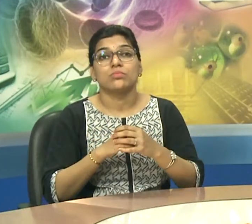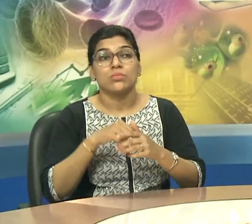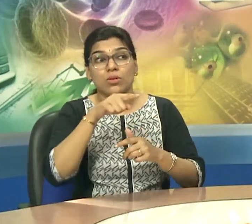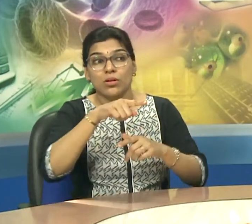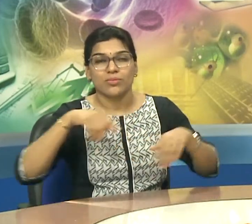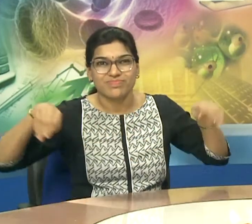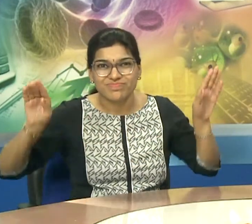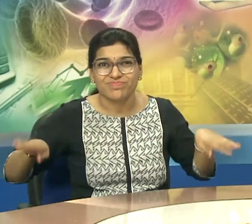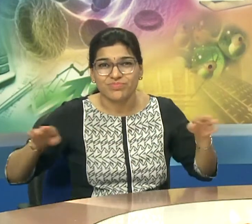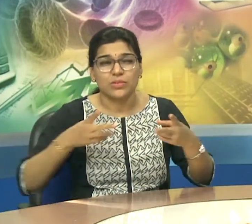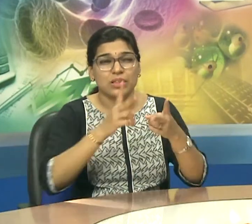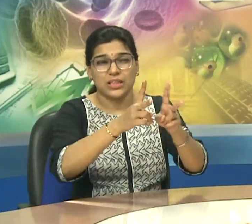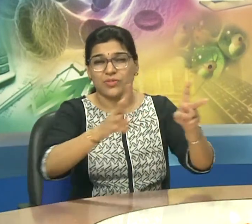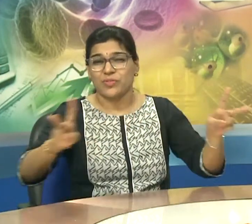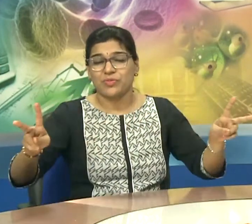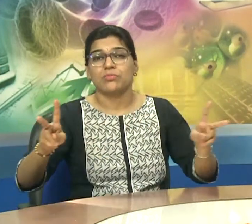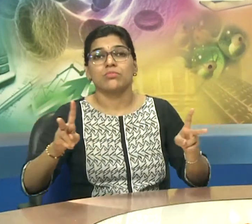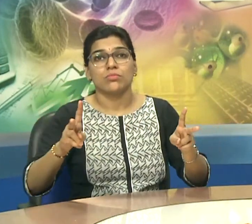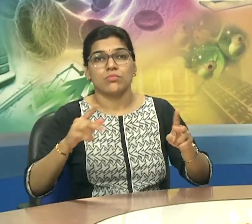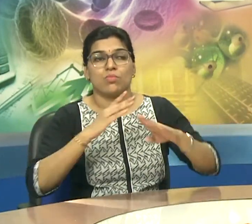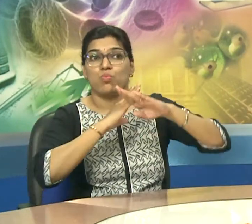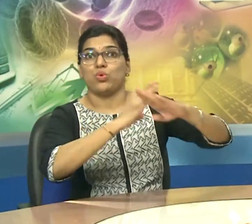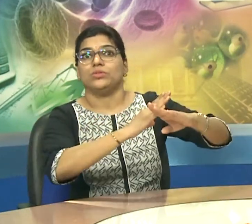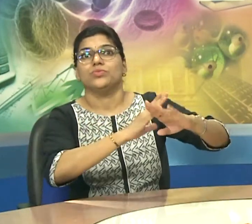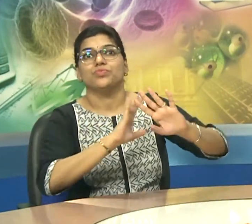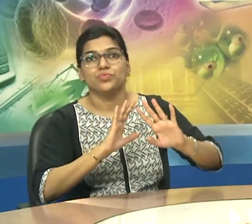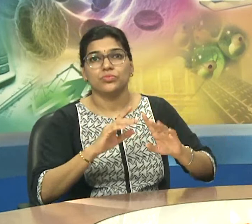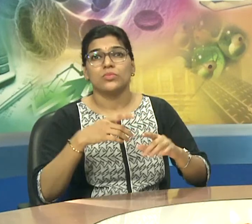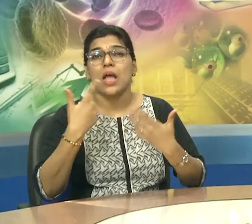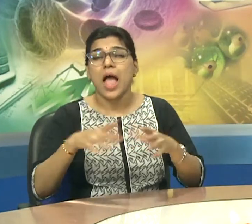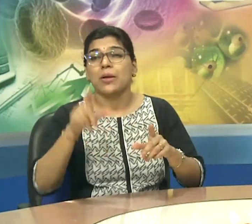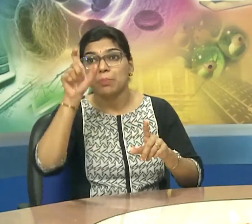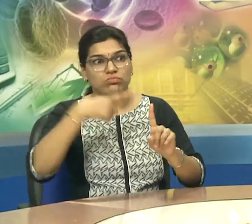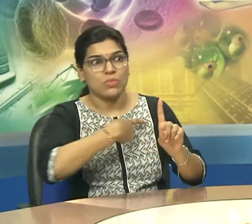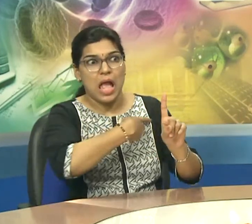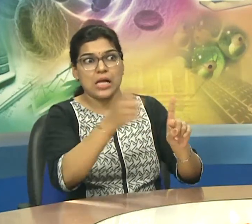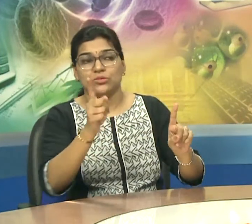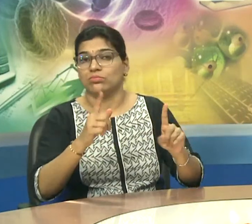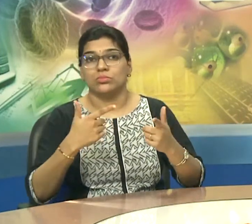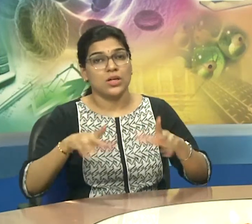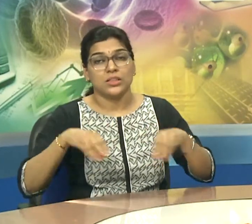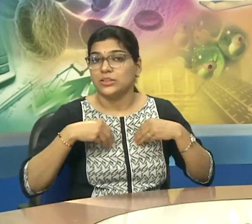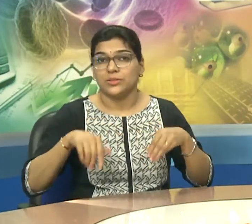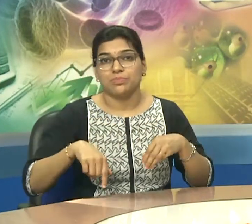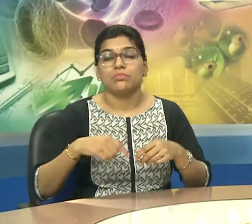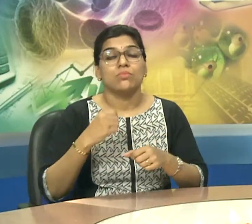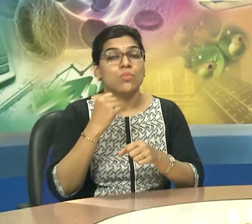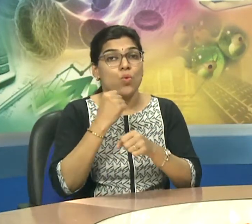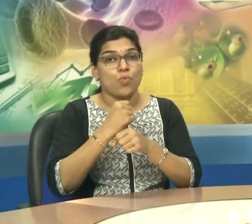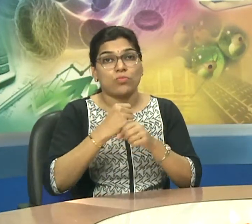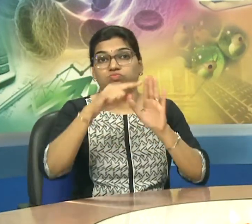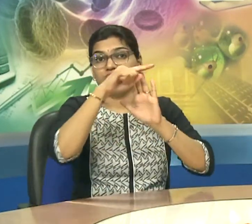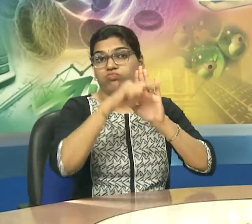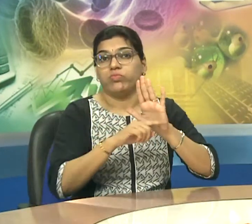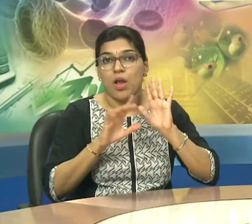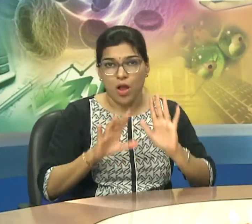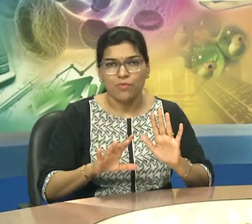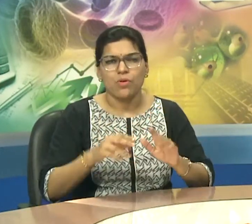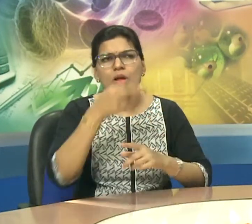We all know that birds are protected by some legal act, and there